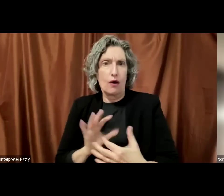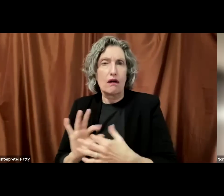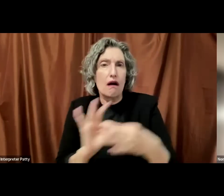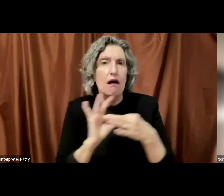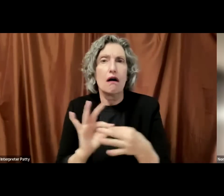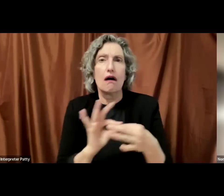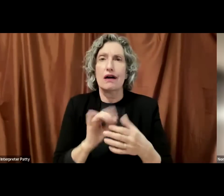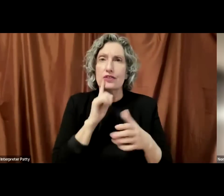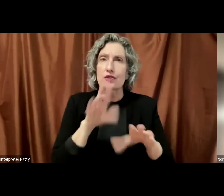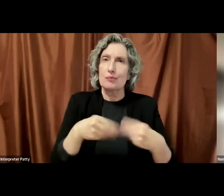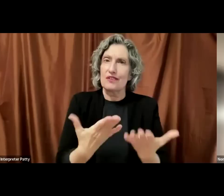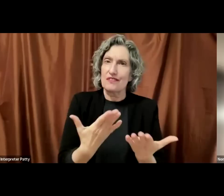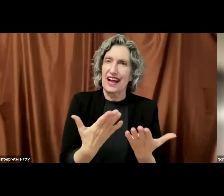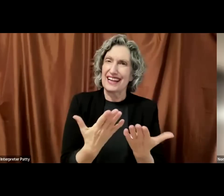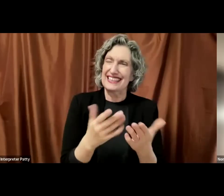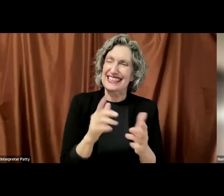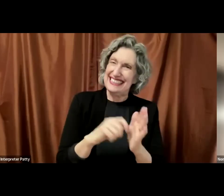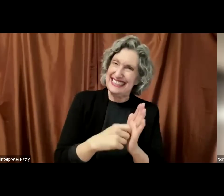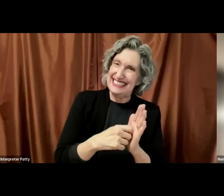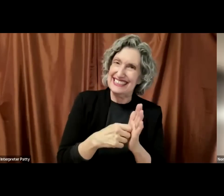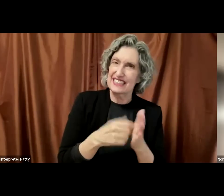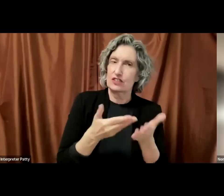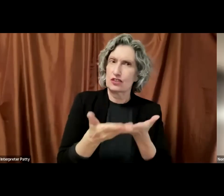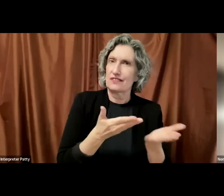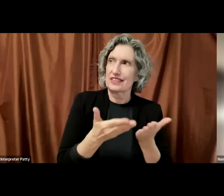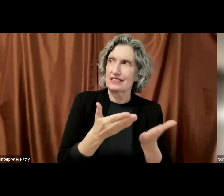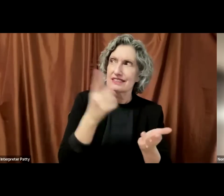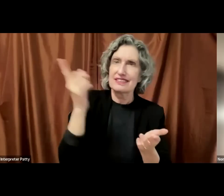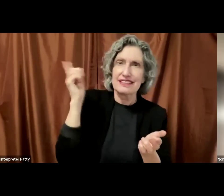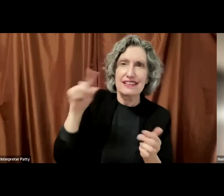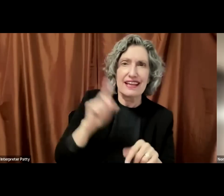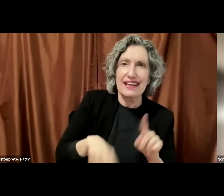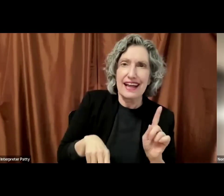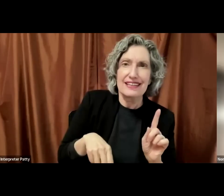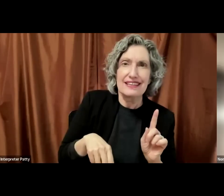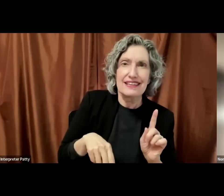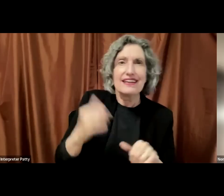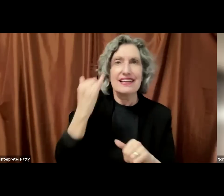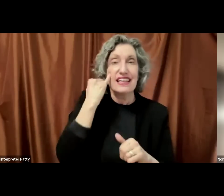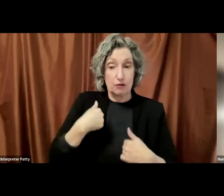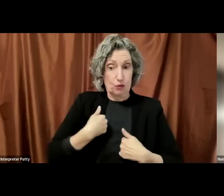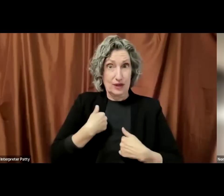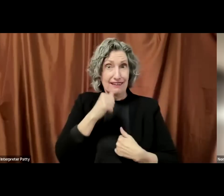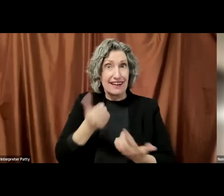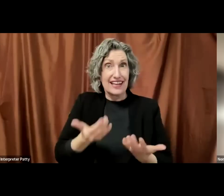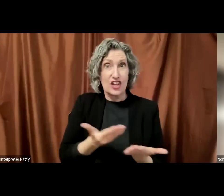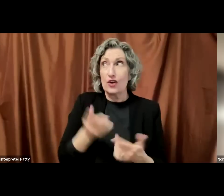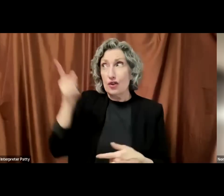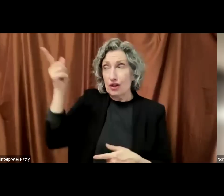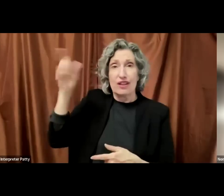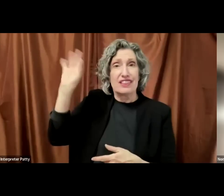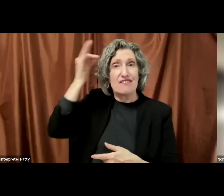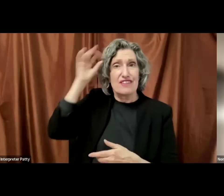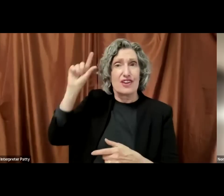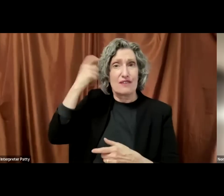federal governments. Without our sector, our government would have to at least double in size and invest significant resources